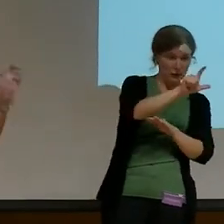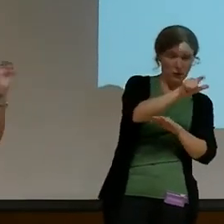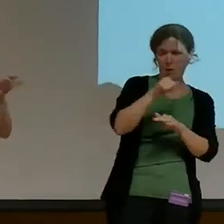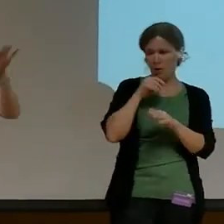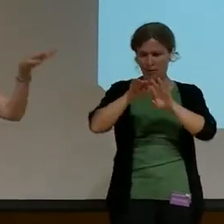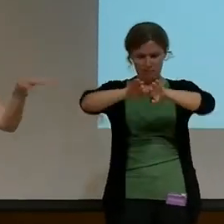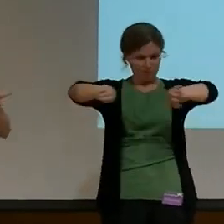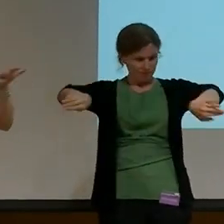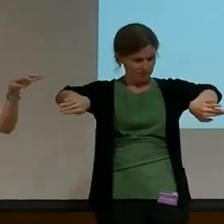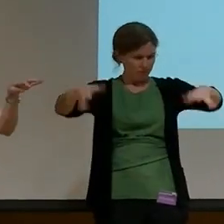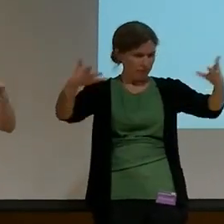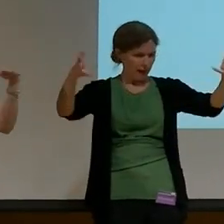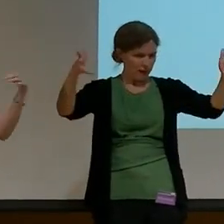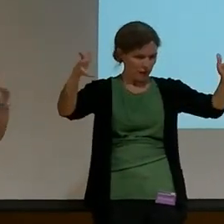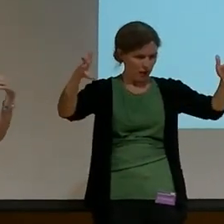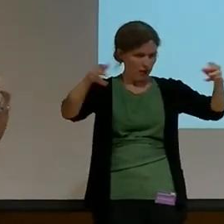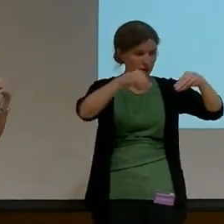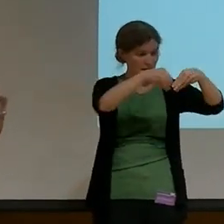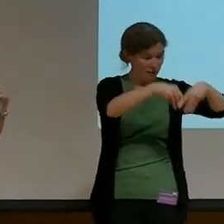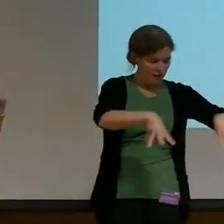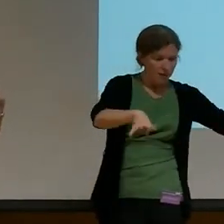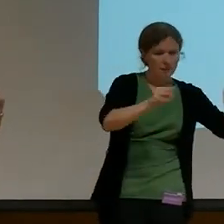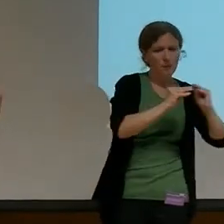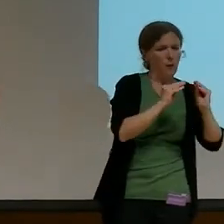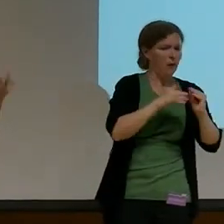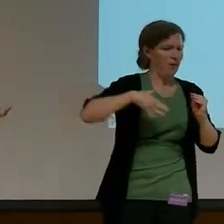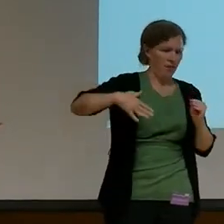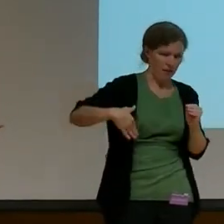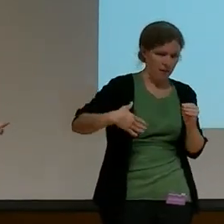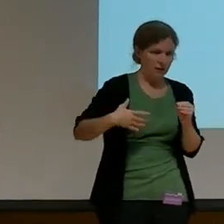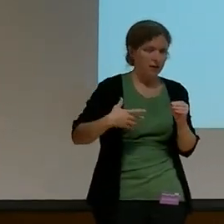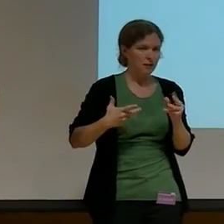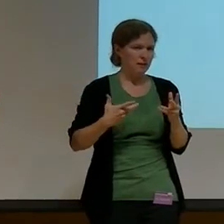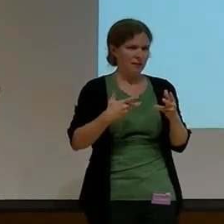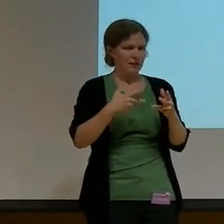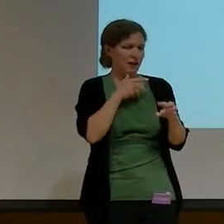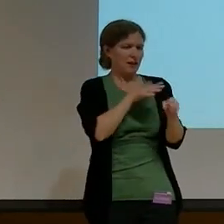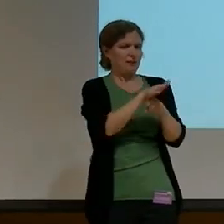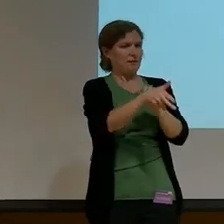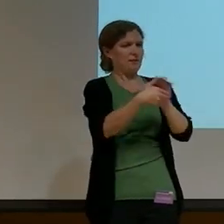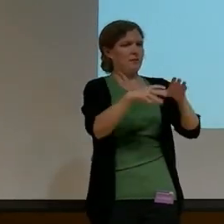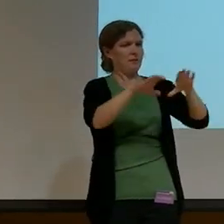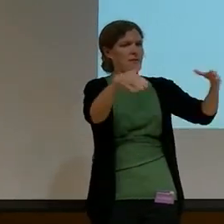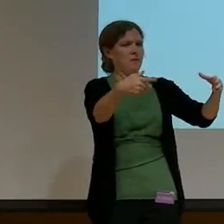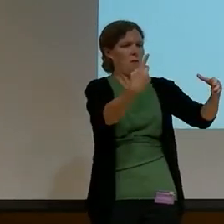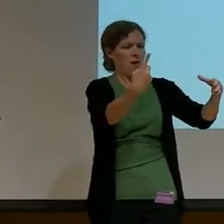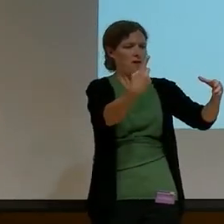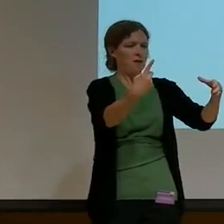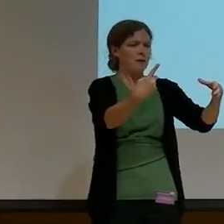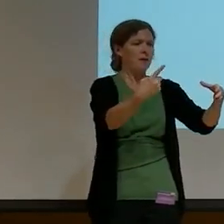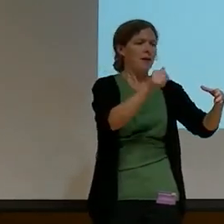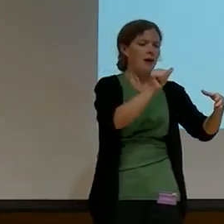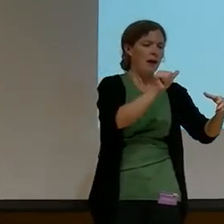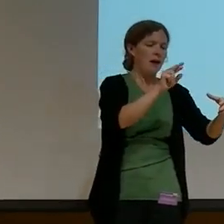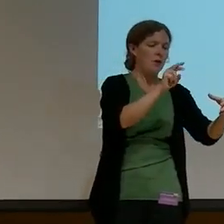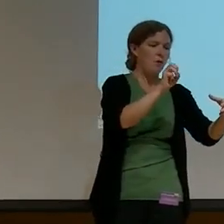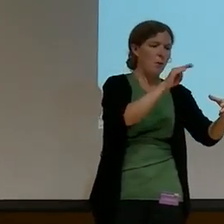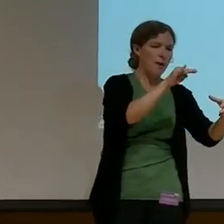not asexual. How does that compare? It's not good enough. We need to start looking at aromantic,